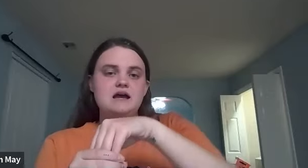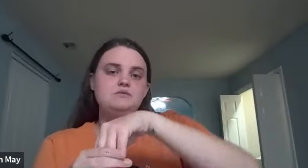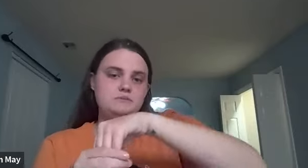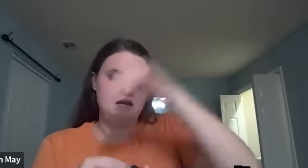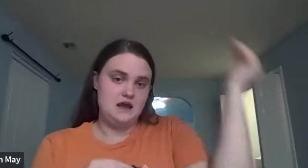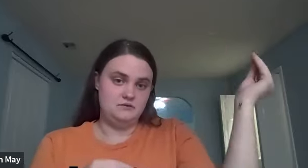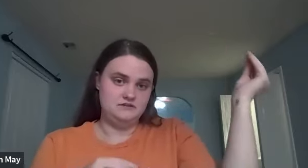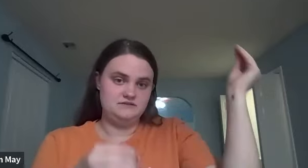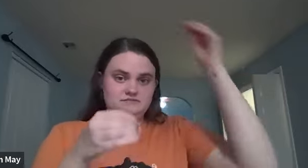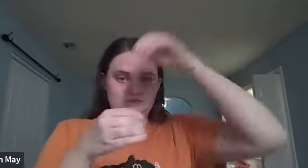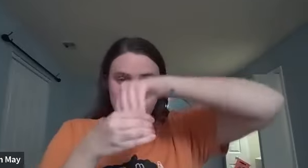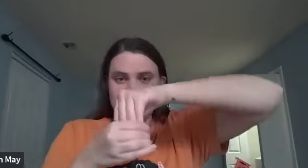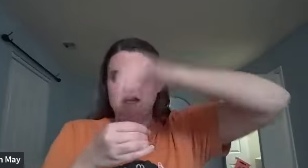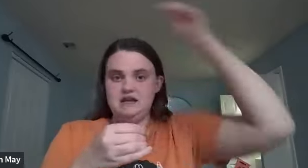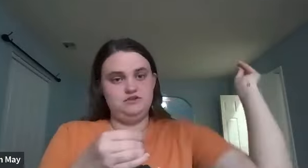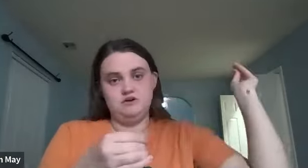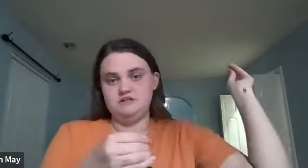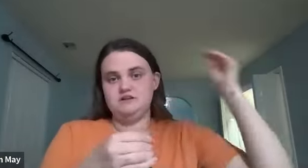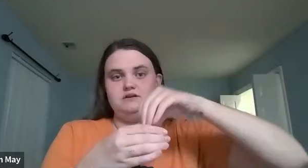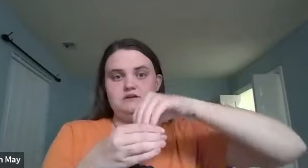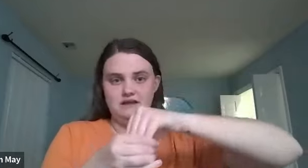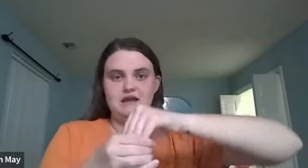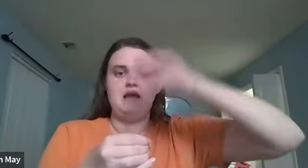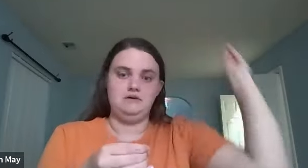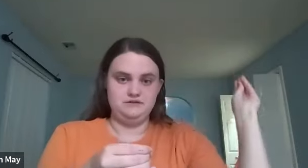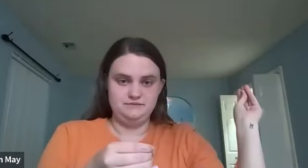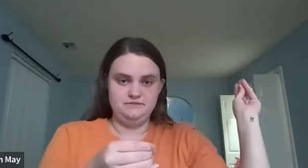Outside would be out. You just take it out. You already start and you're like out.